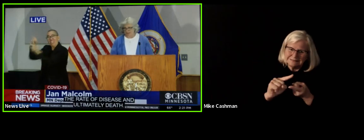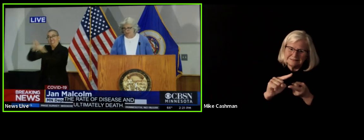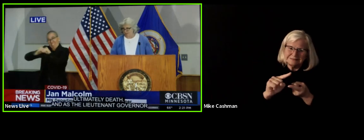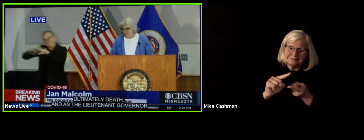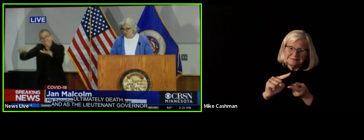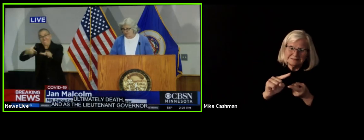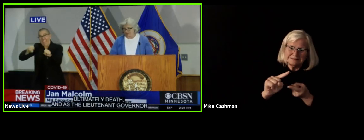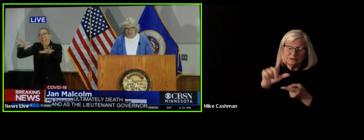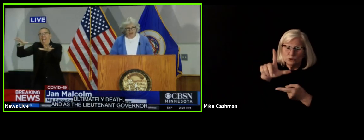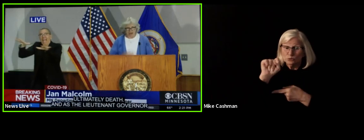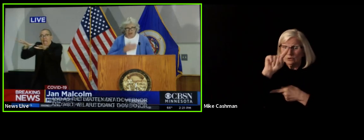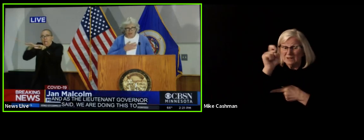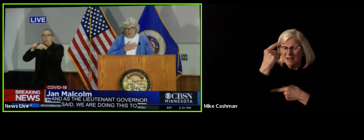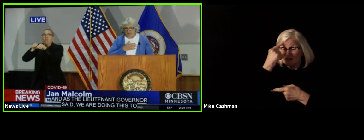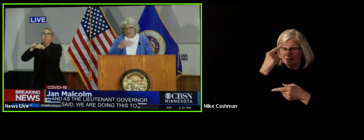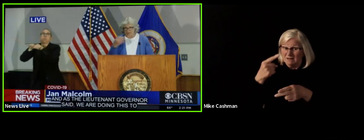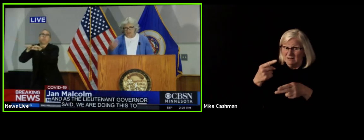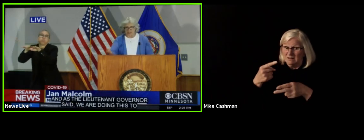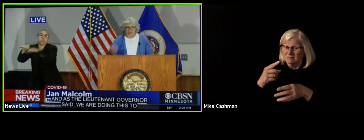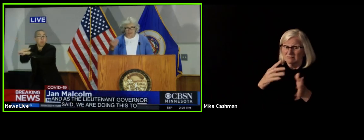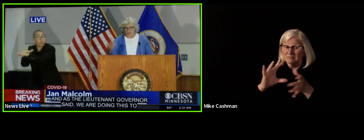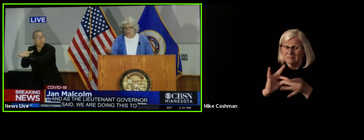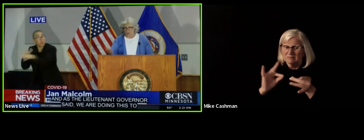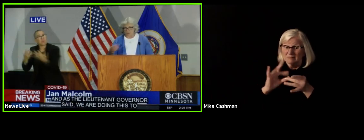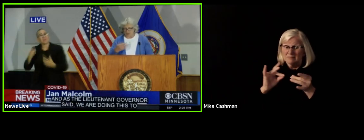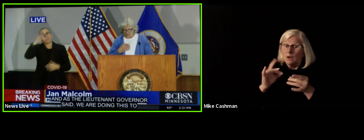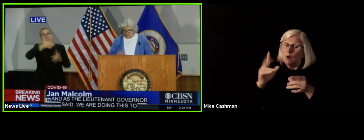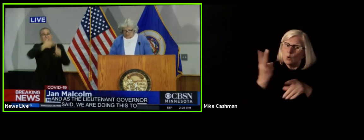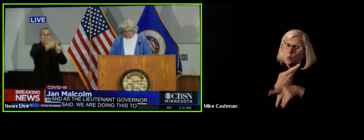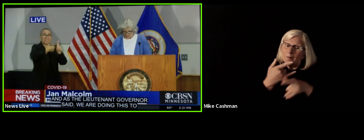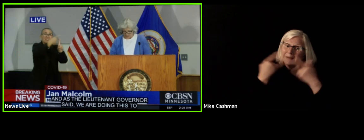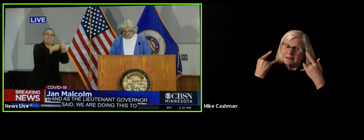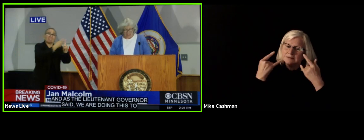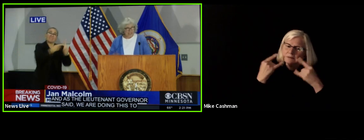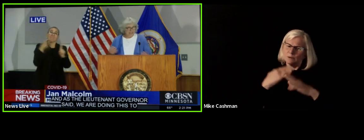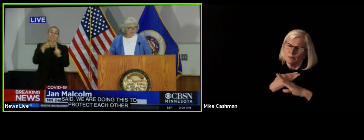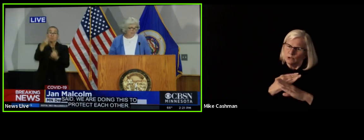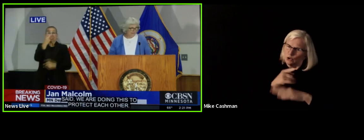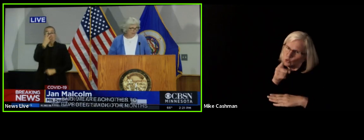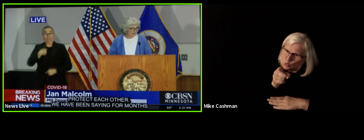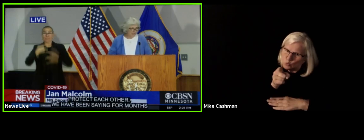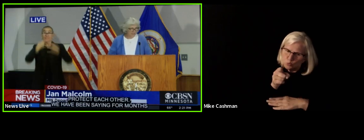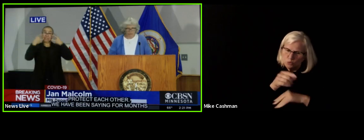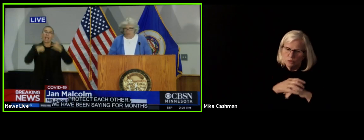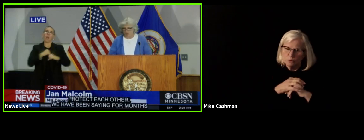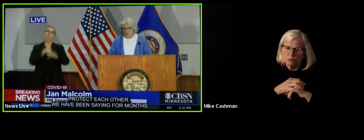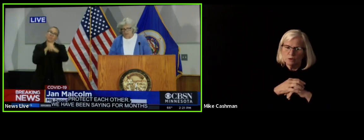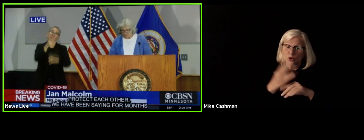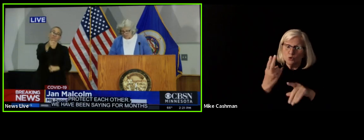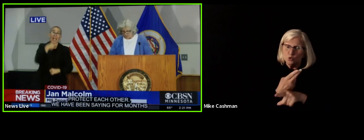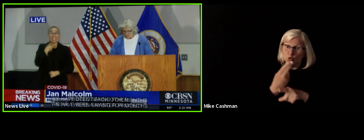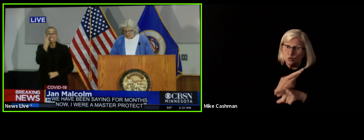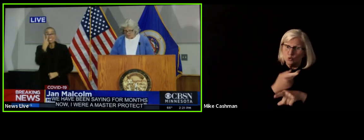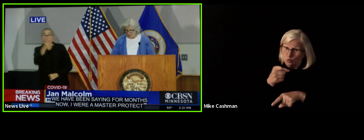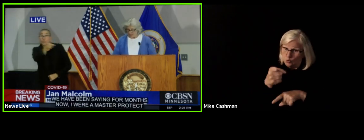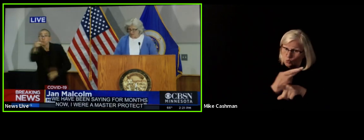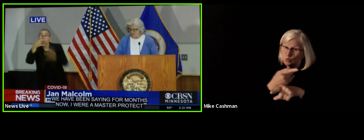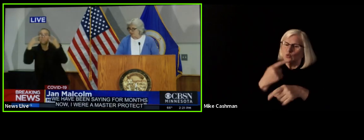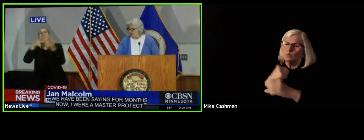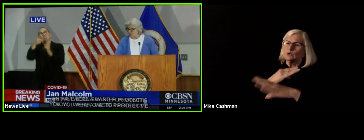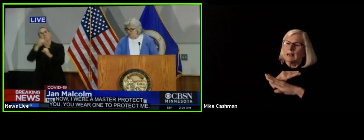been saying for months now, I wear a mask to protect you, you wear a mask to protect me. Even for those among us who think we may not be